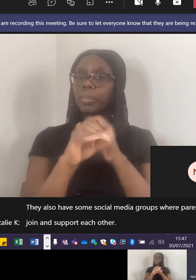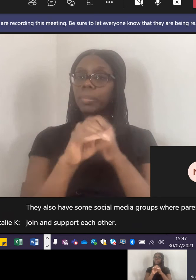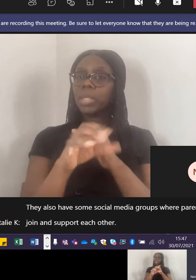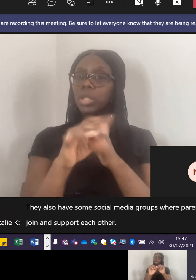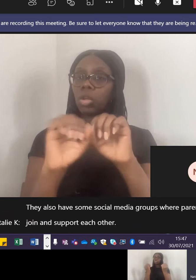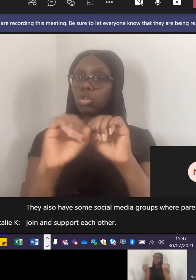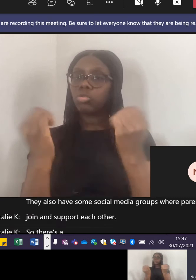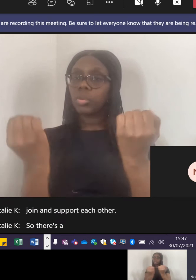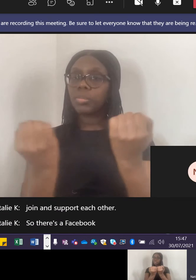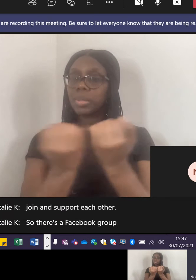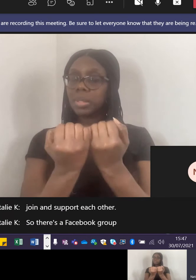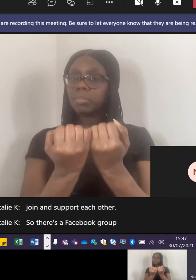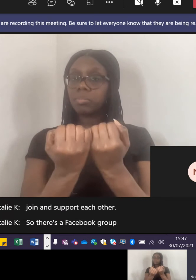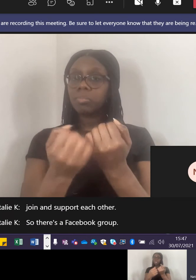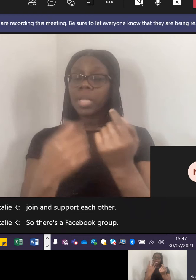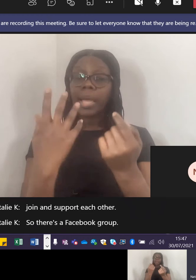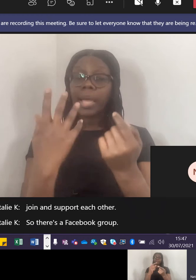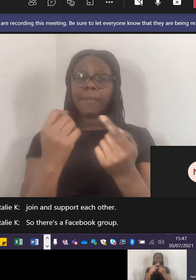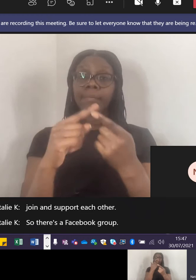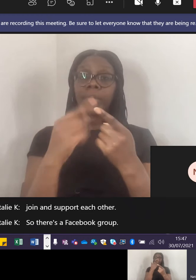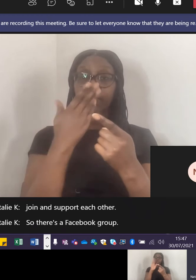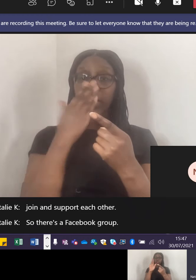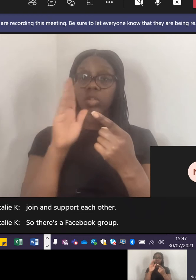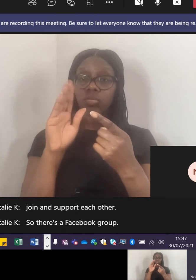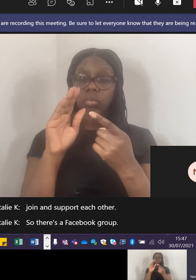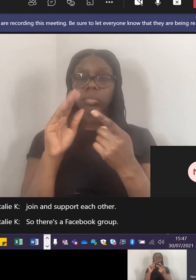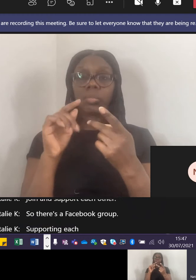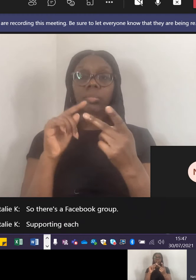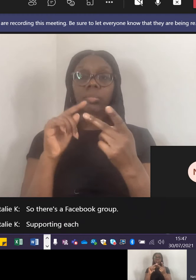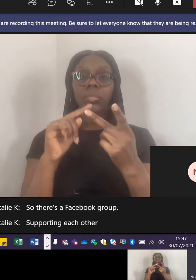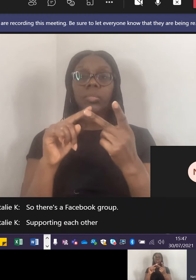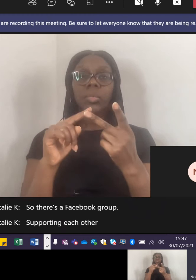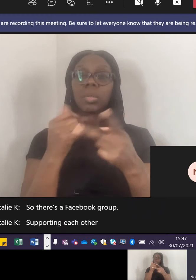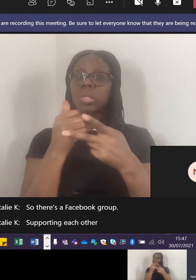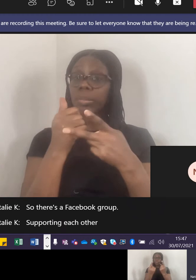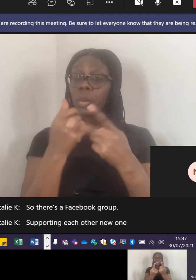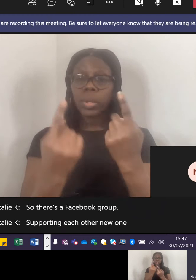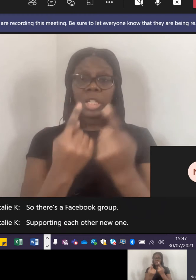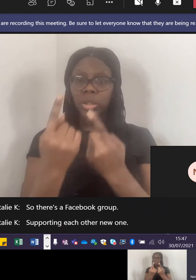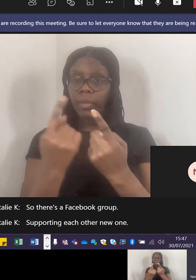there's a Facebook group, Supporting Each Other Newham,